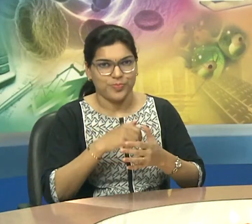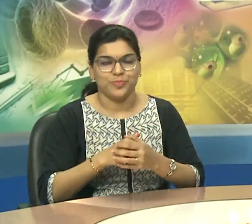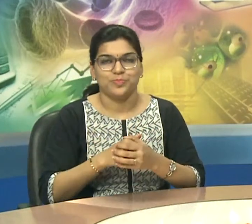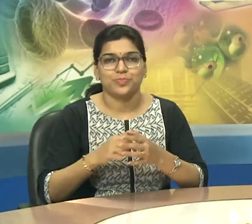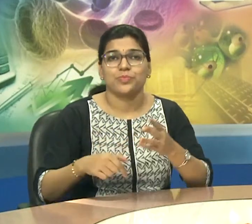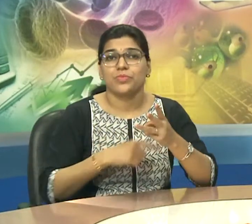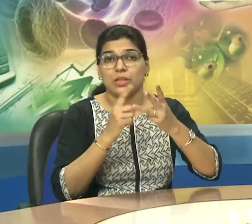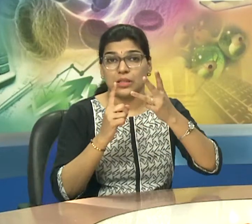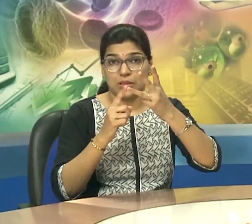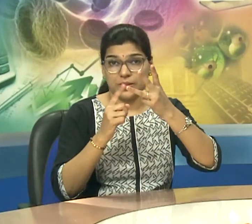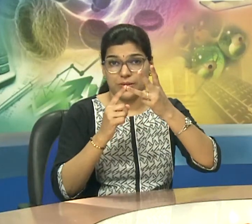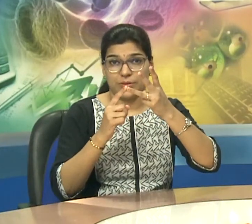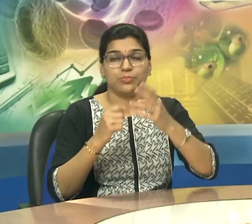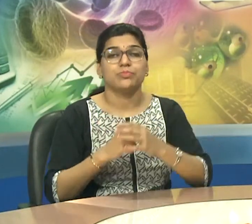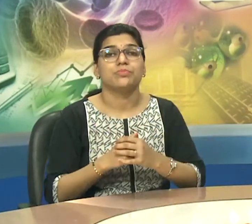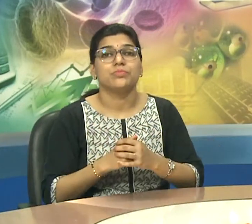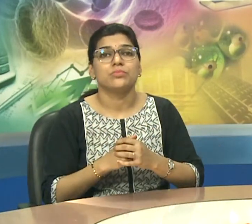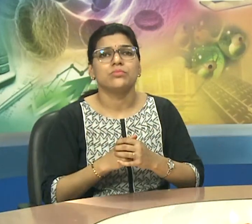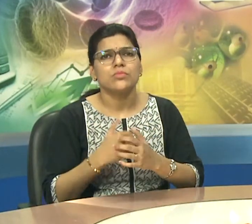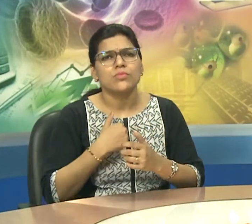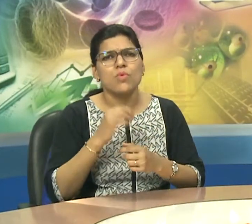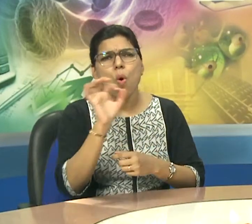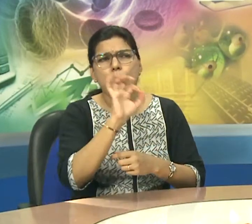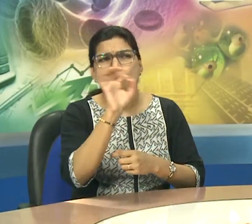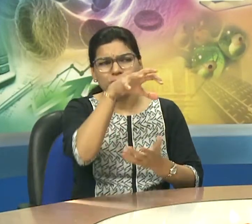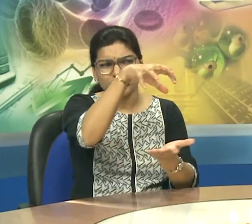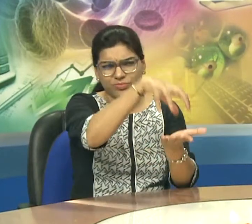could I use your computer please for taking the permission?